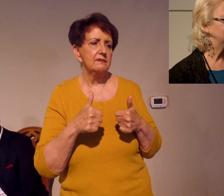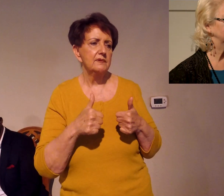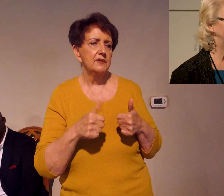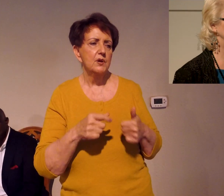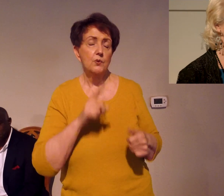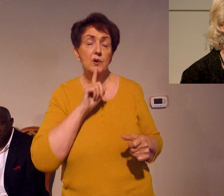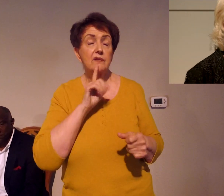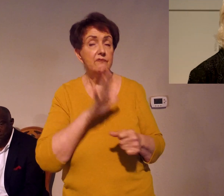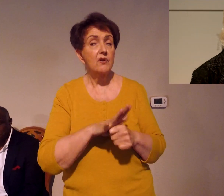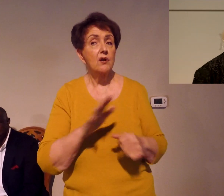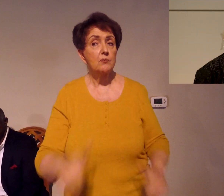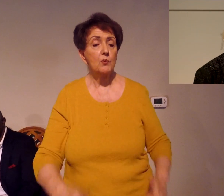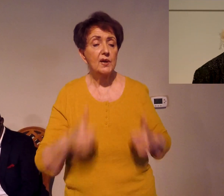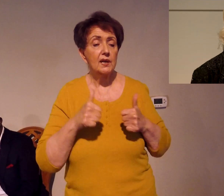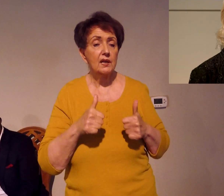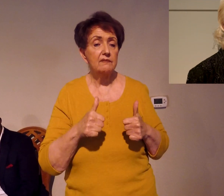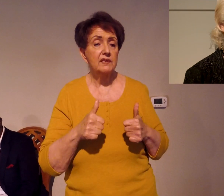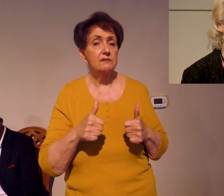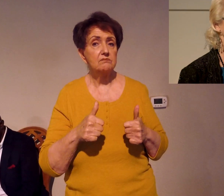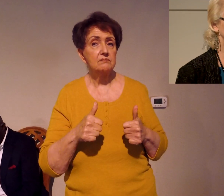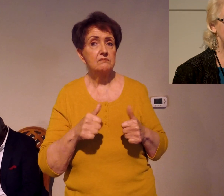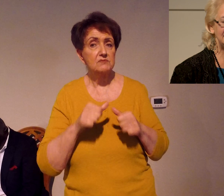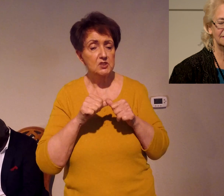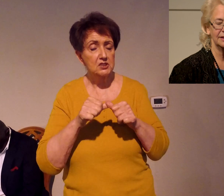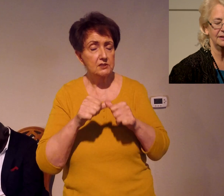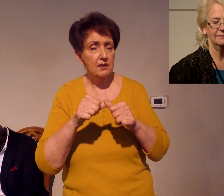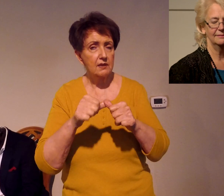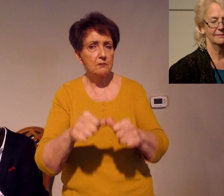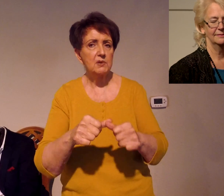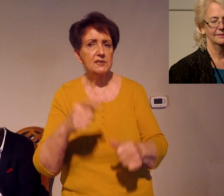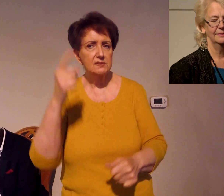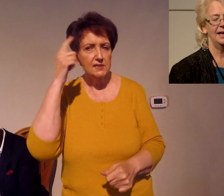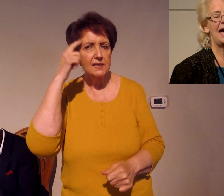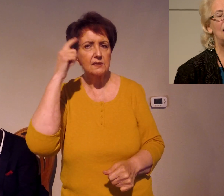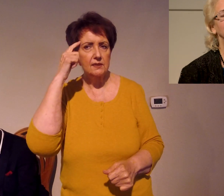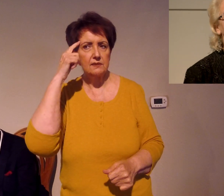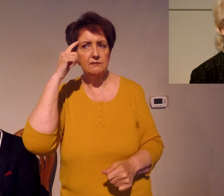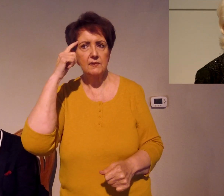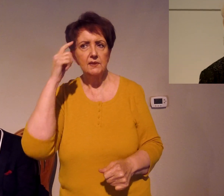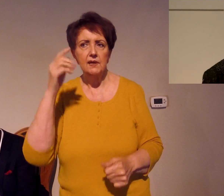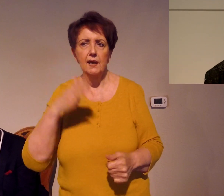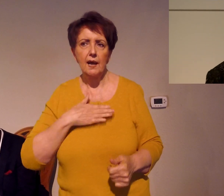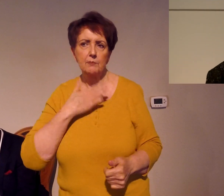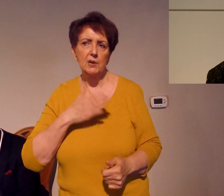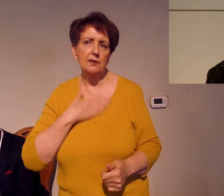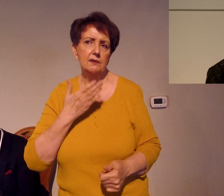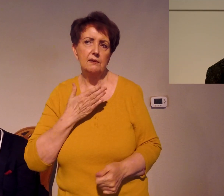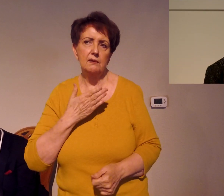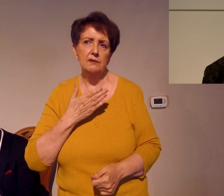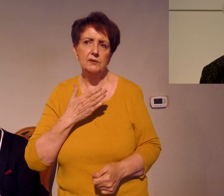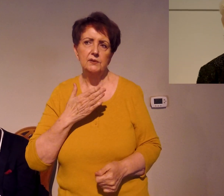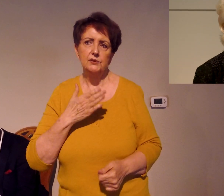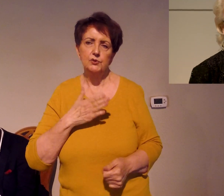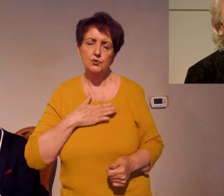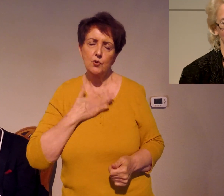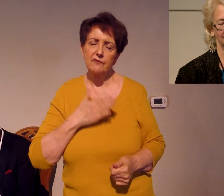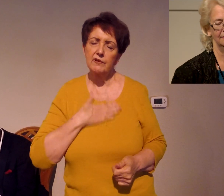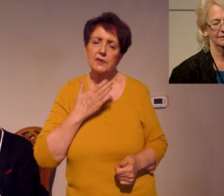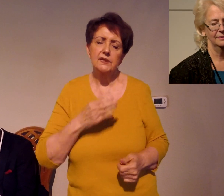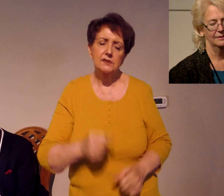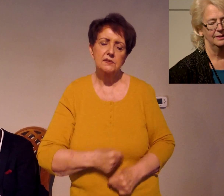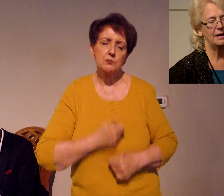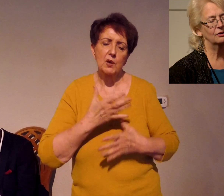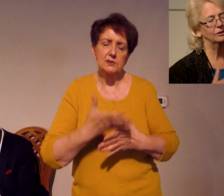affirm that we live it sustainably, sanely, happily, joyfully